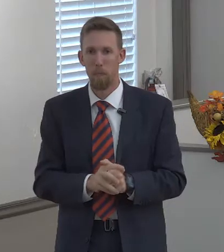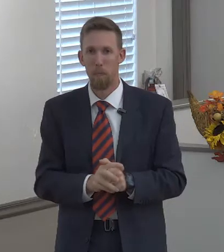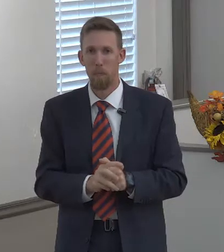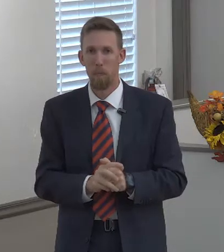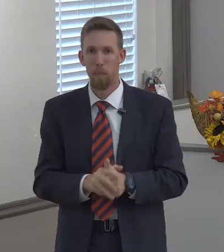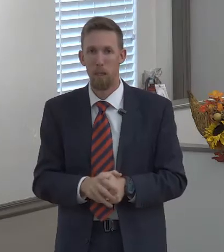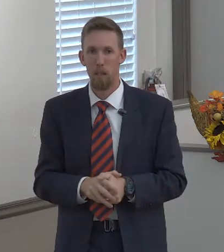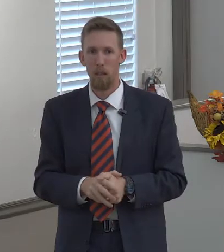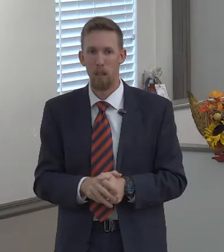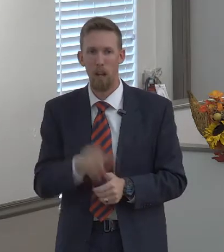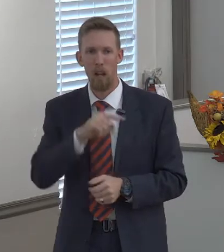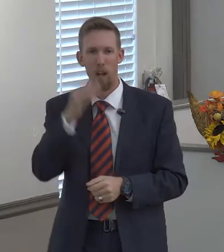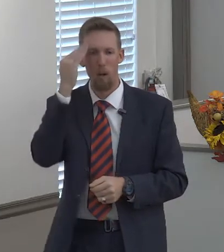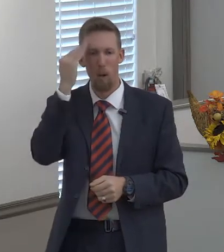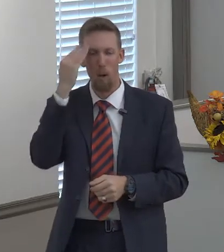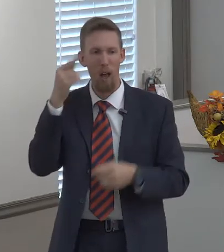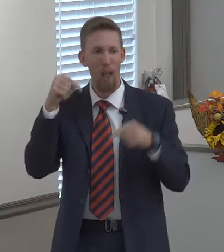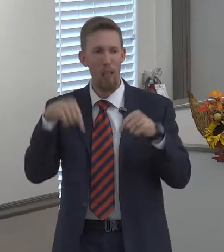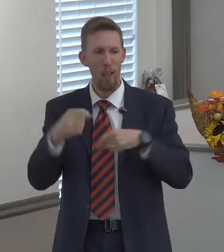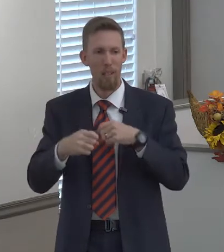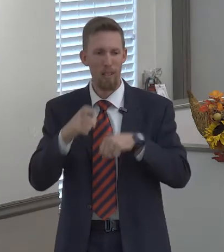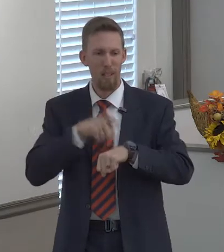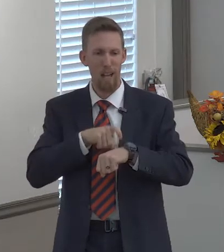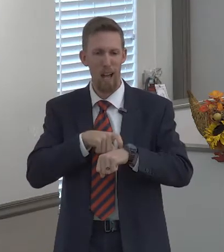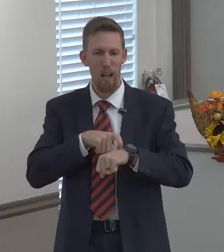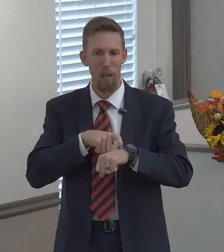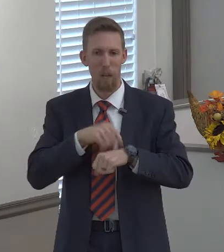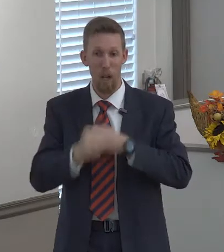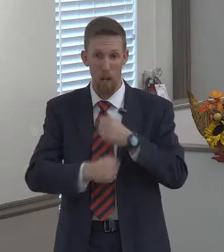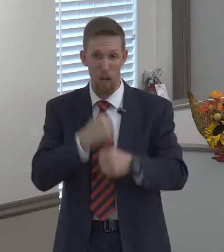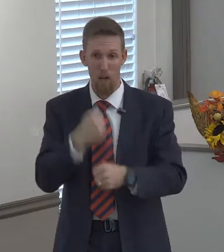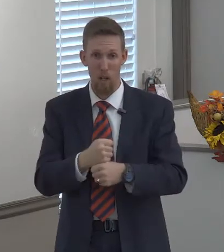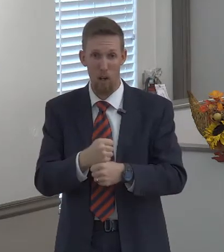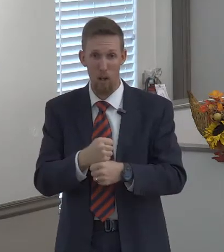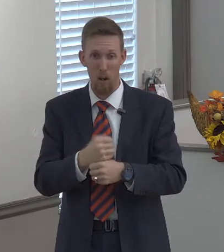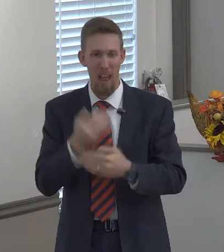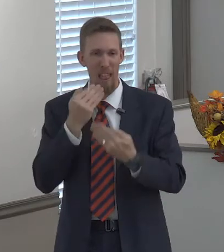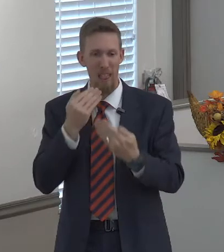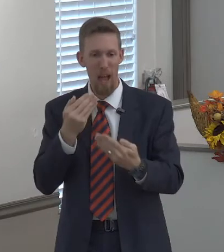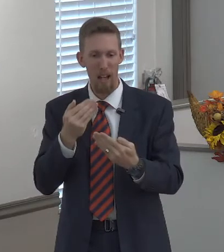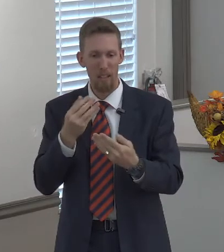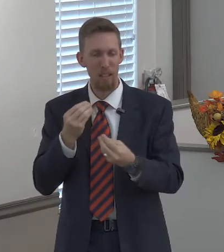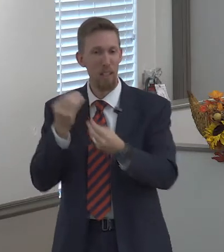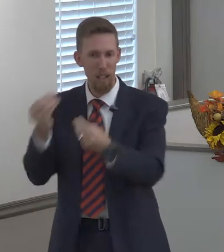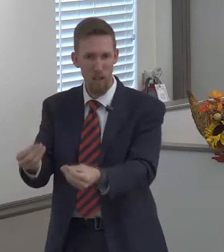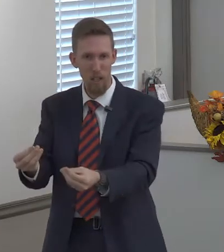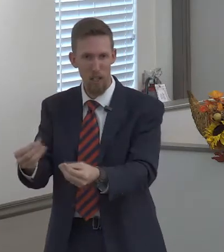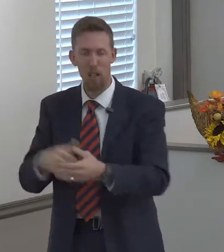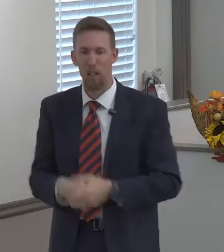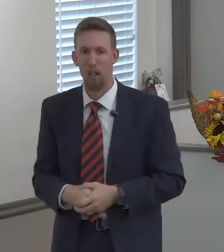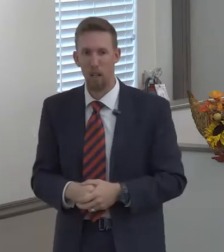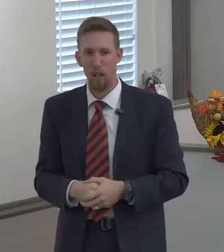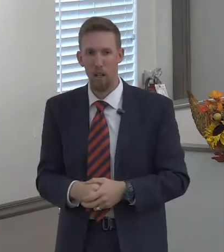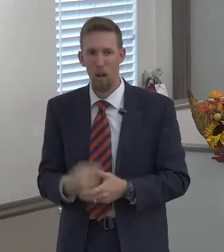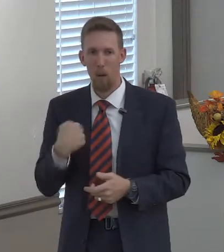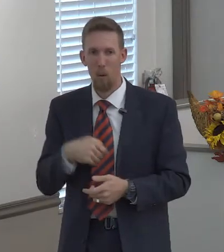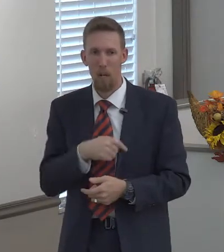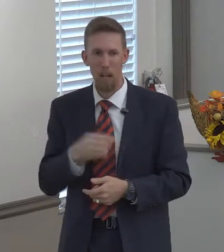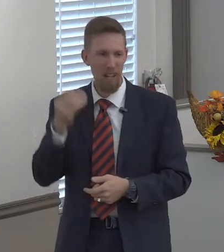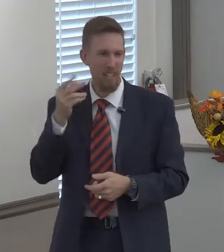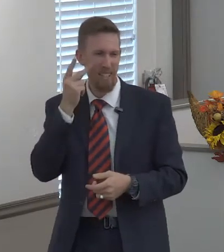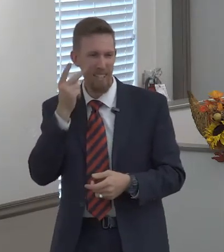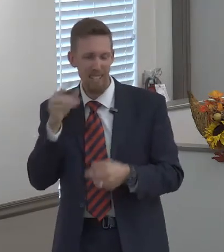hands full these last several weeks, and he was down here kind of keeping an eyeball on things down here while